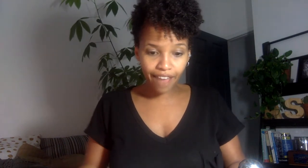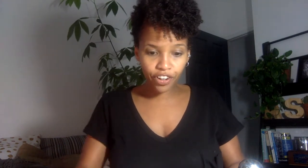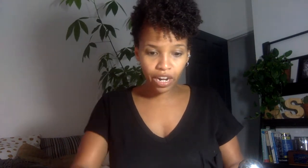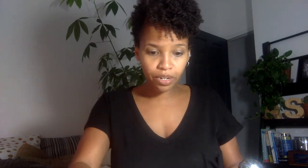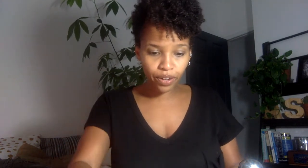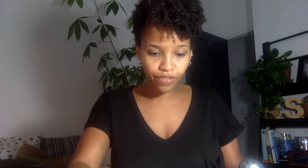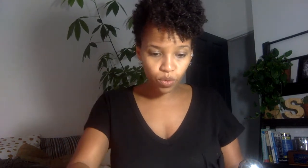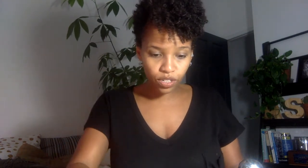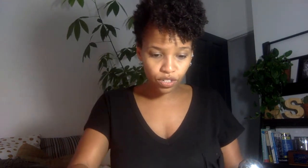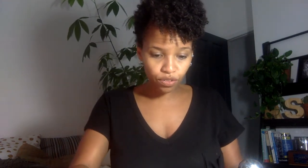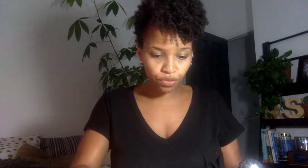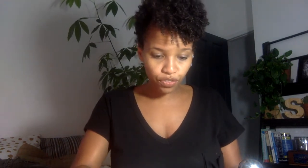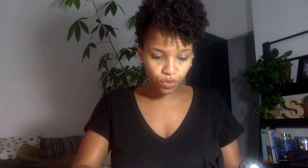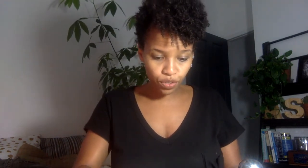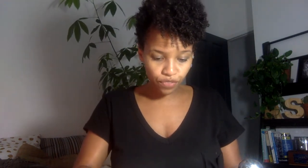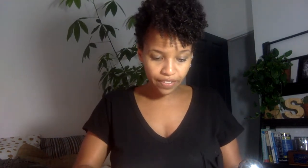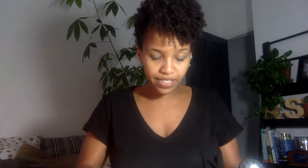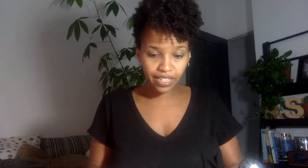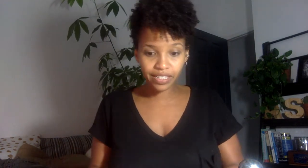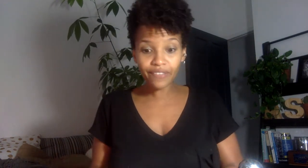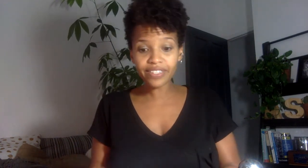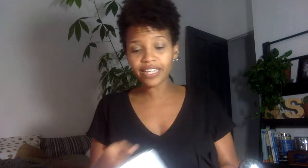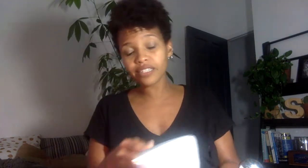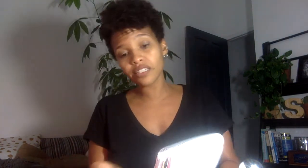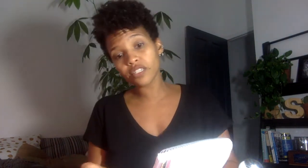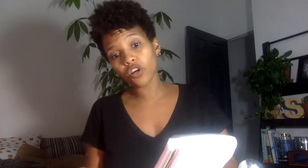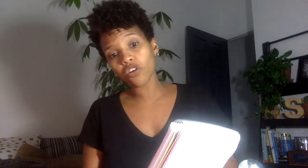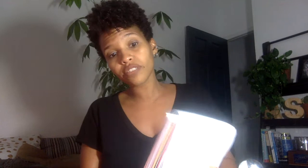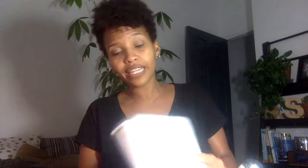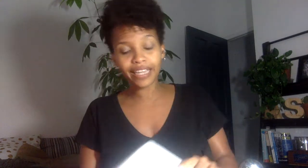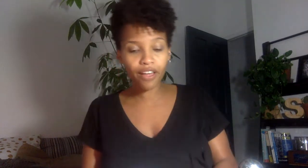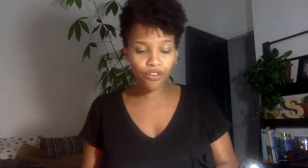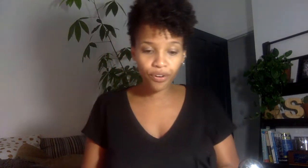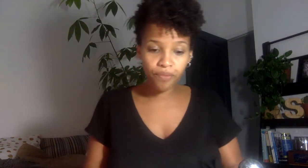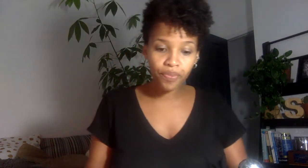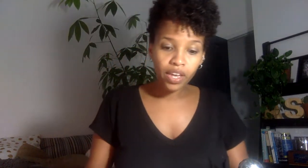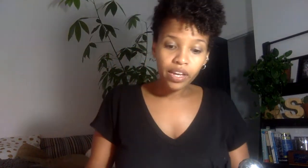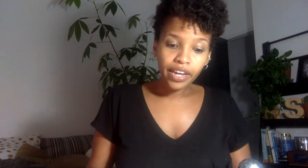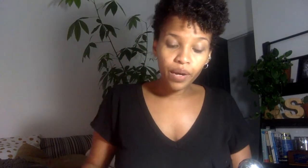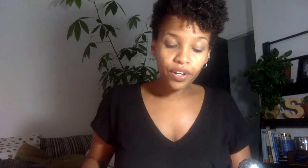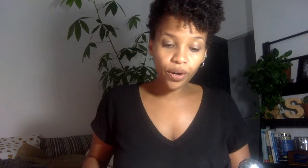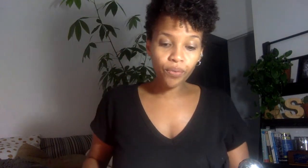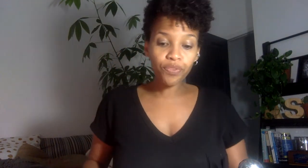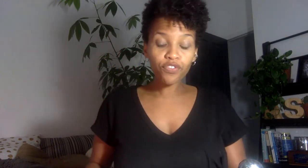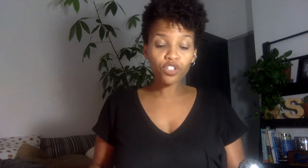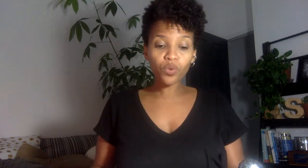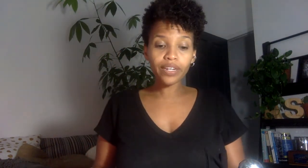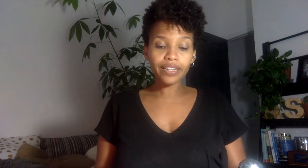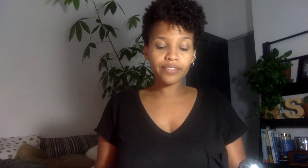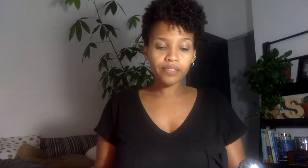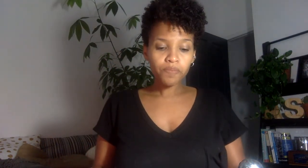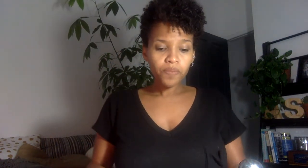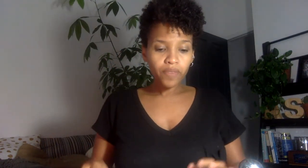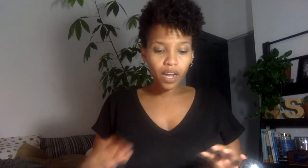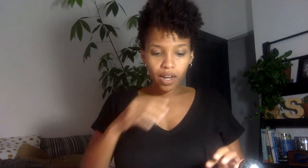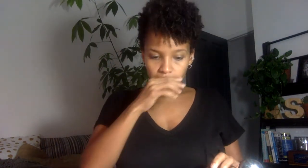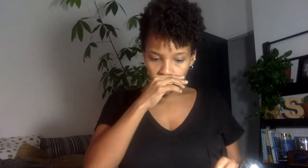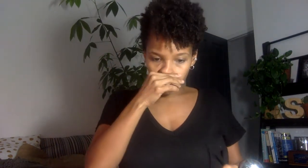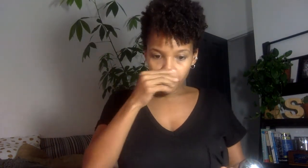here. How many do I have? 1, 2, 3, 4, 5, 6, 7 sentences all together. Here we go. The first one is,